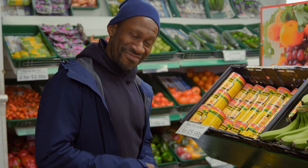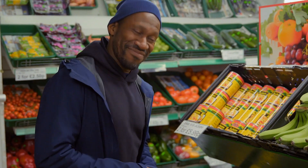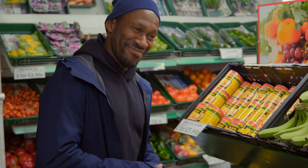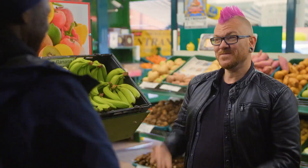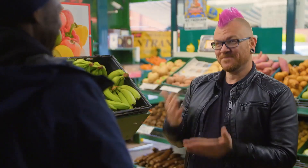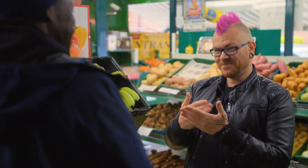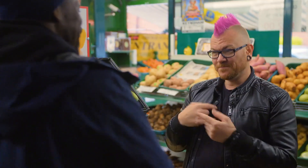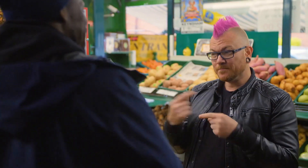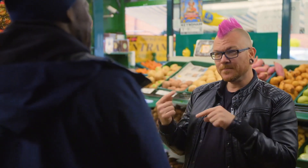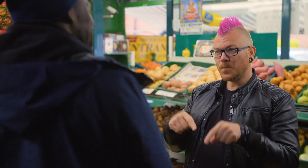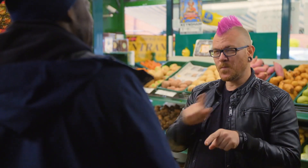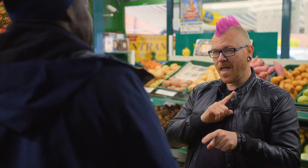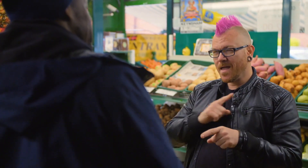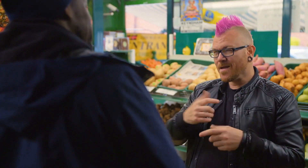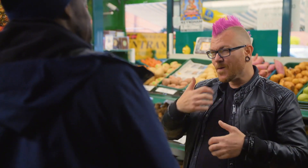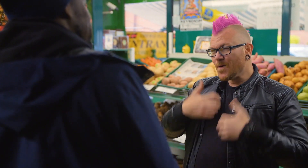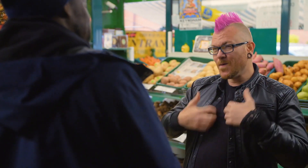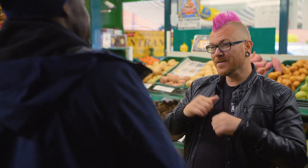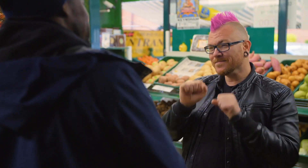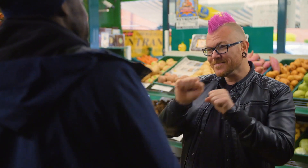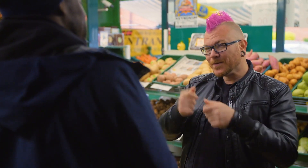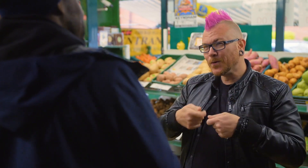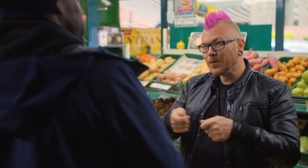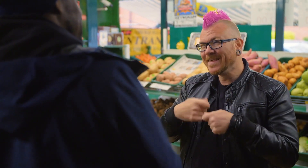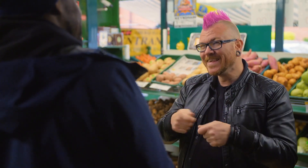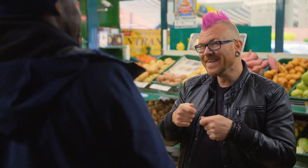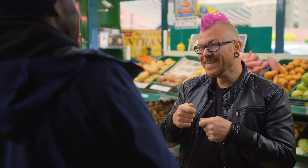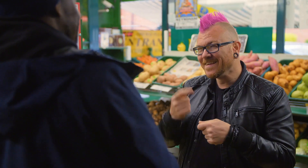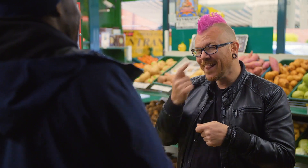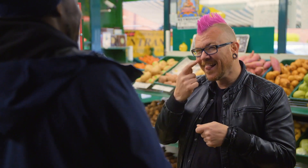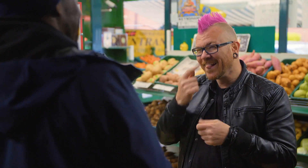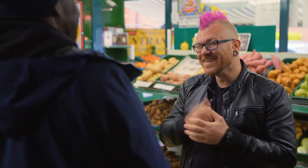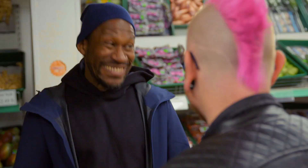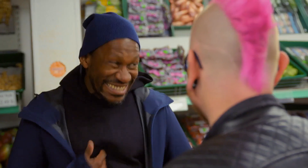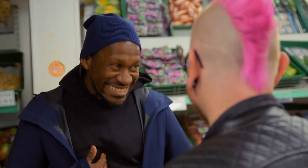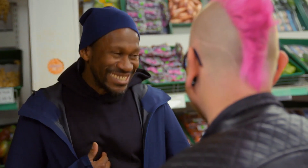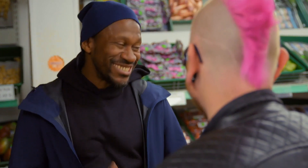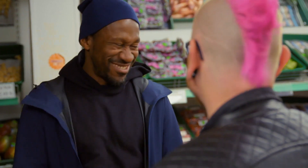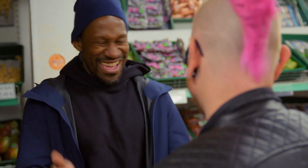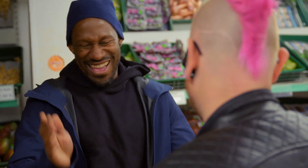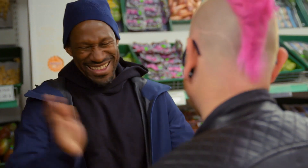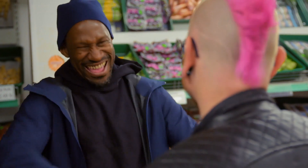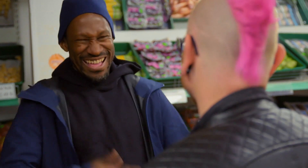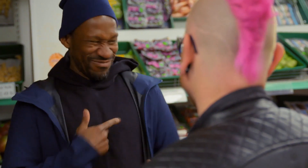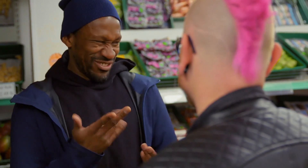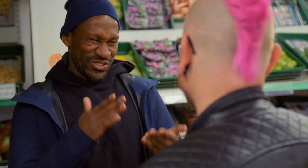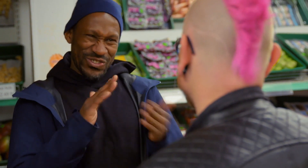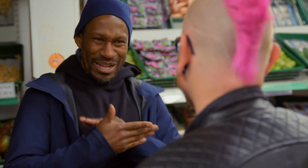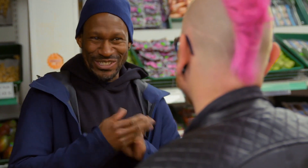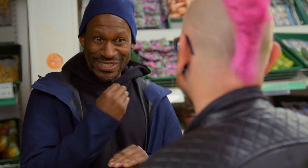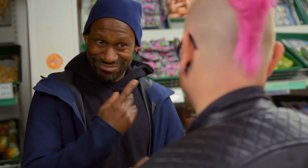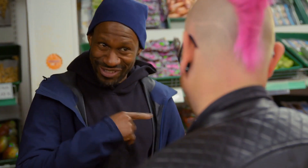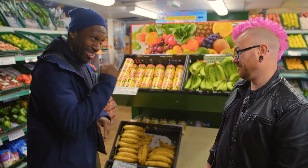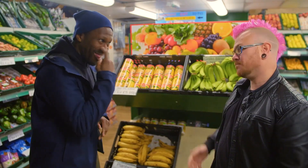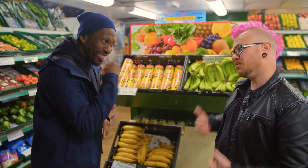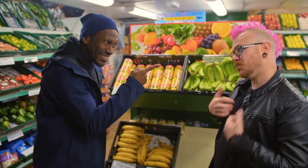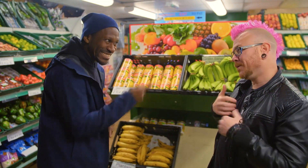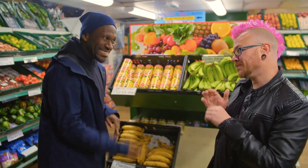I'm partly here because I'm interested to see your style of cooking. Ha, sure, my Jamaican style cooking. Come and check it out. Let's